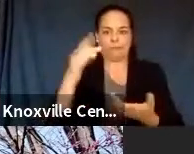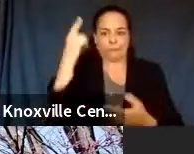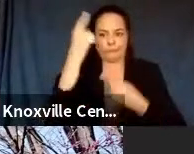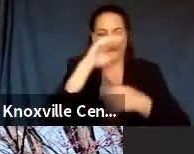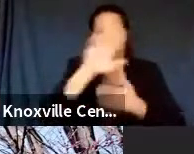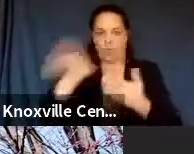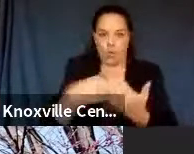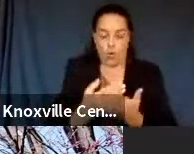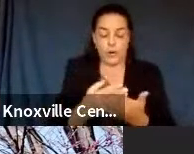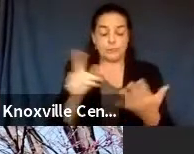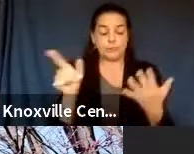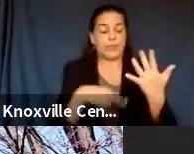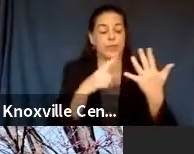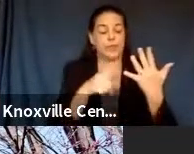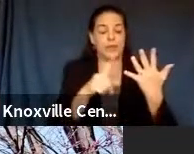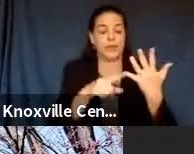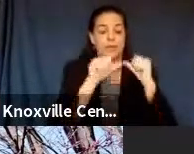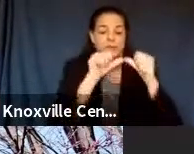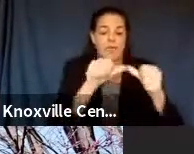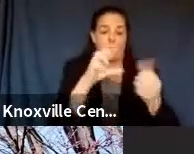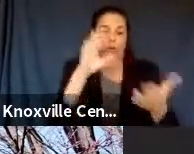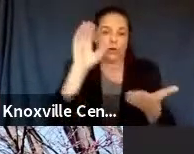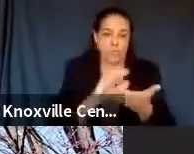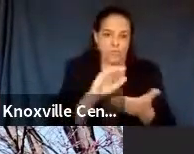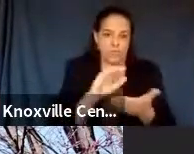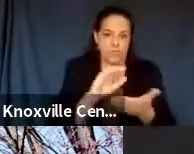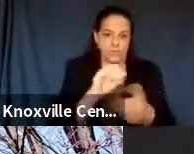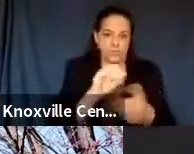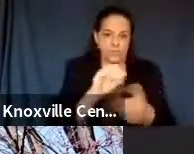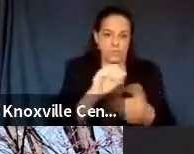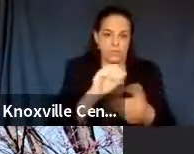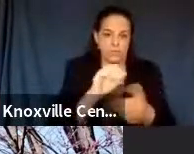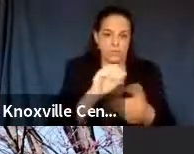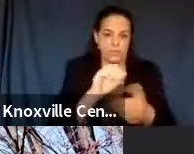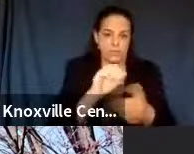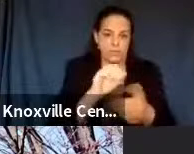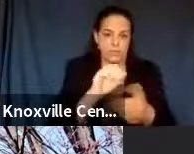fifth benchmark, sustained or decreased COVID-19 related